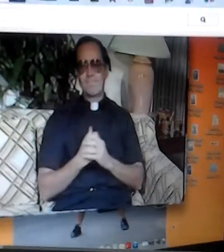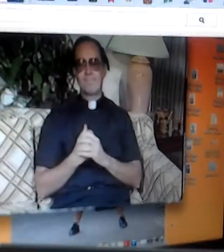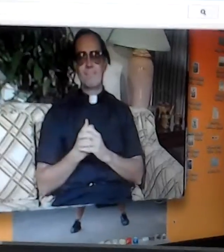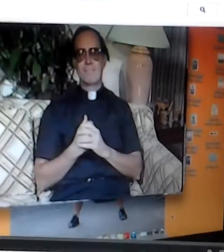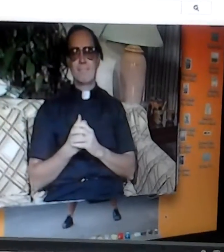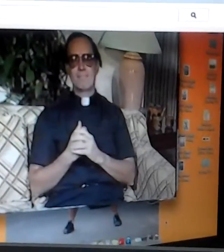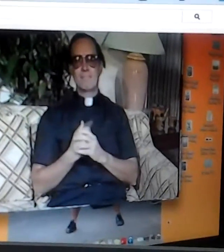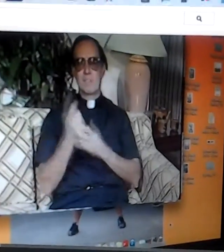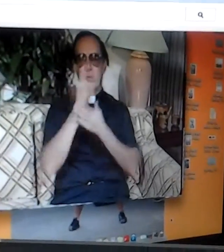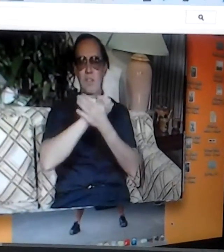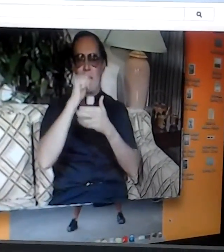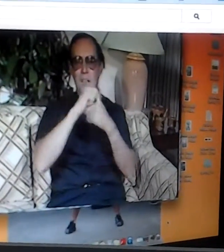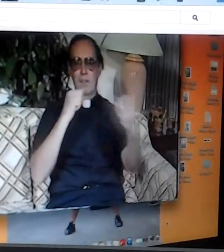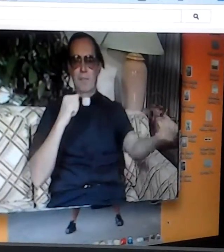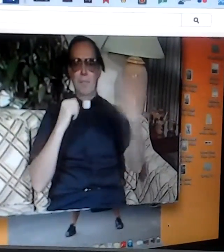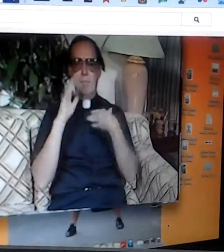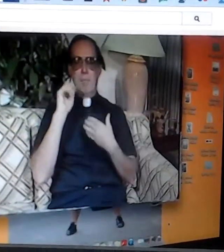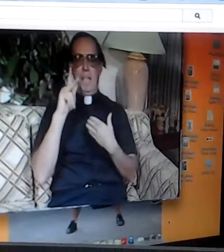And I sent it out.